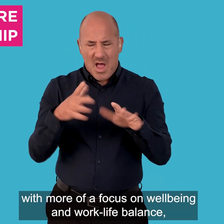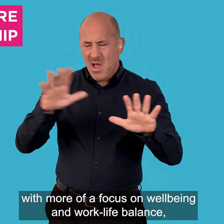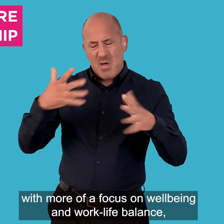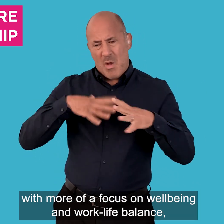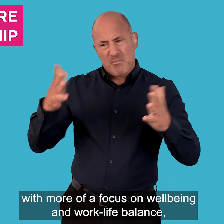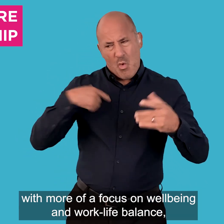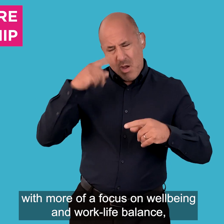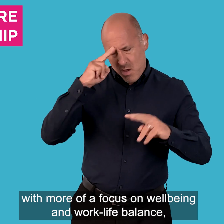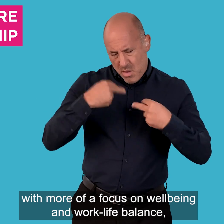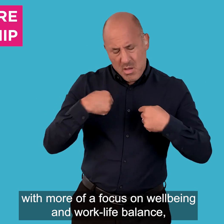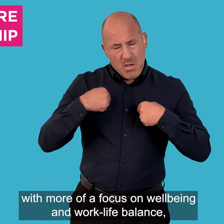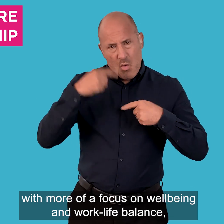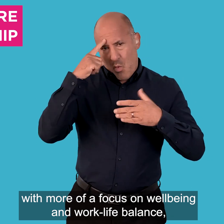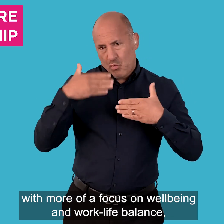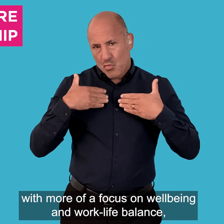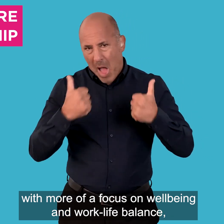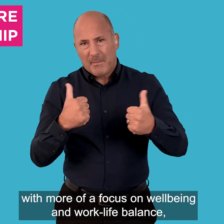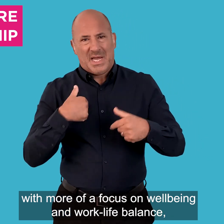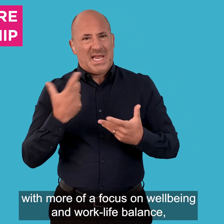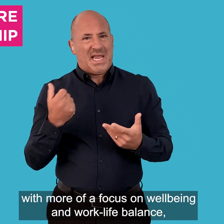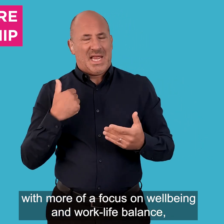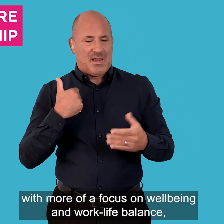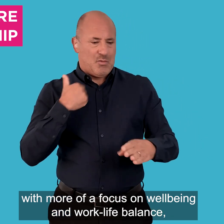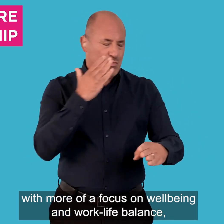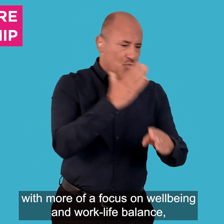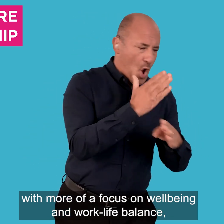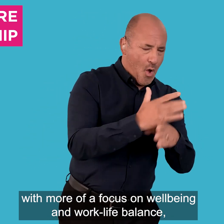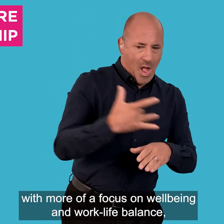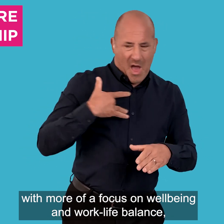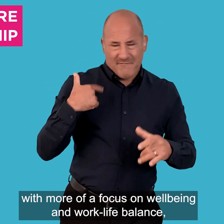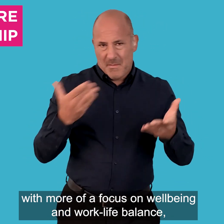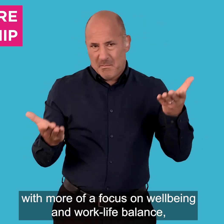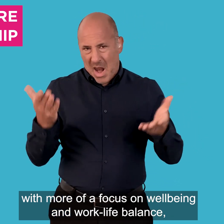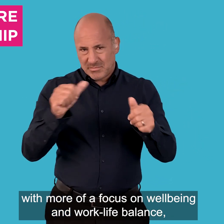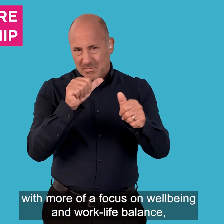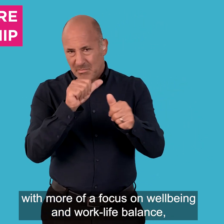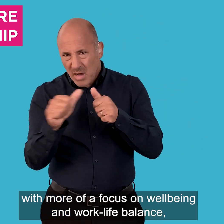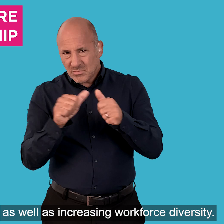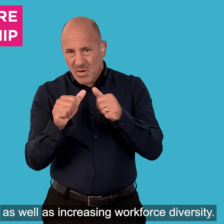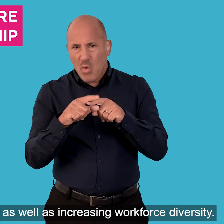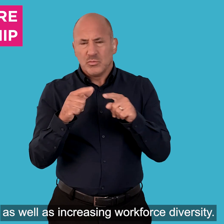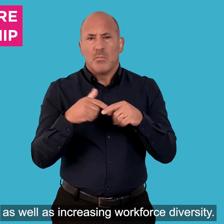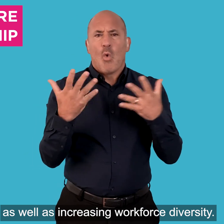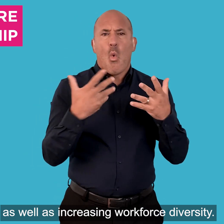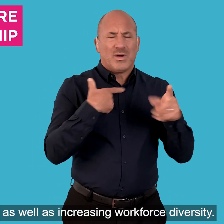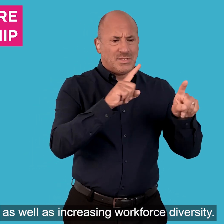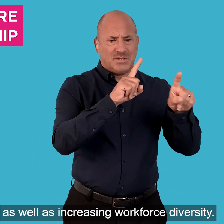with more of a focus on well-being and work-life balance. as well as